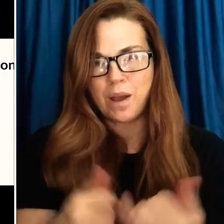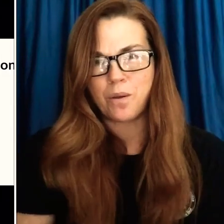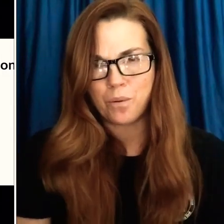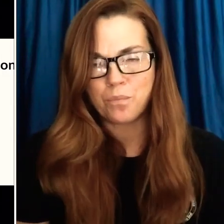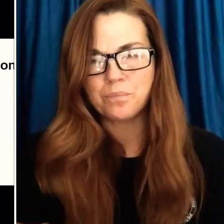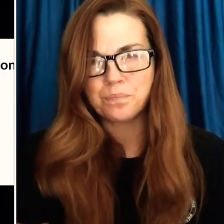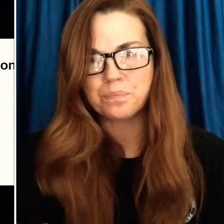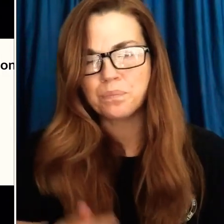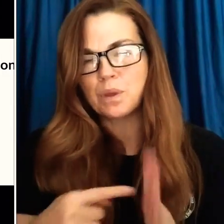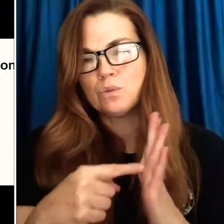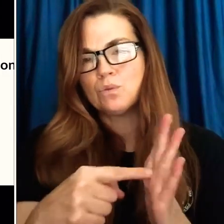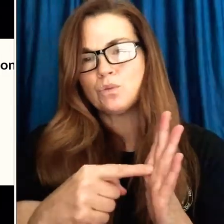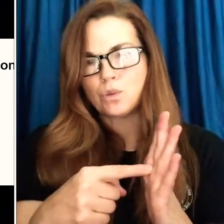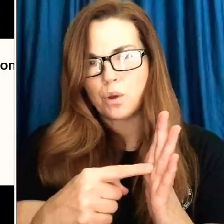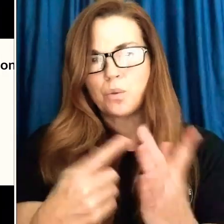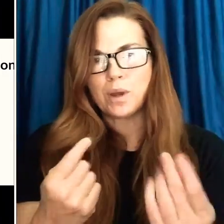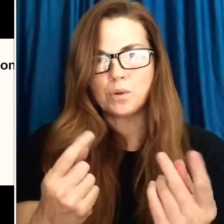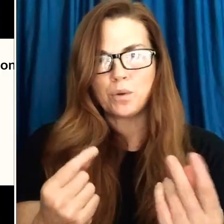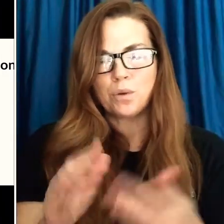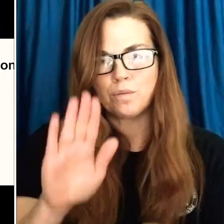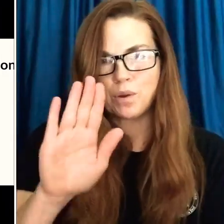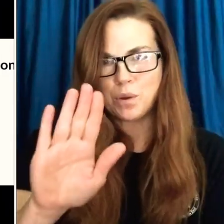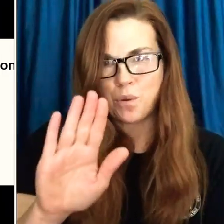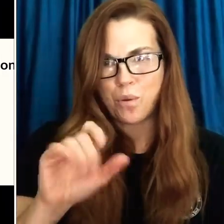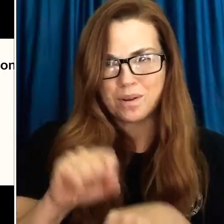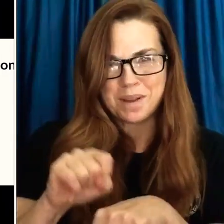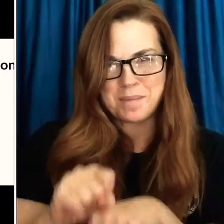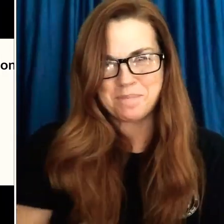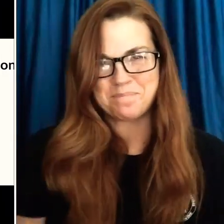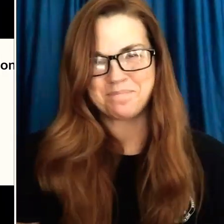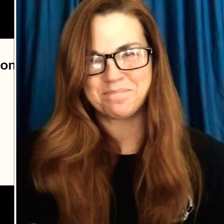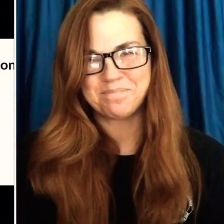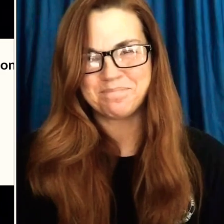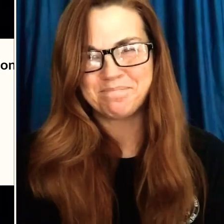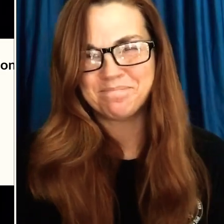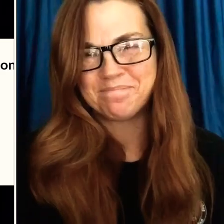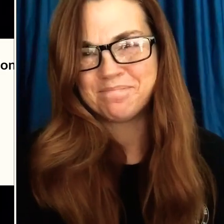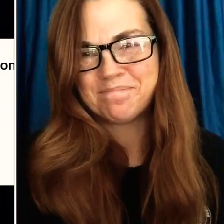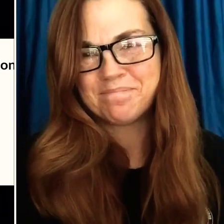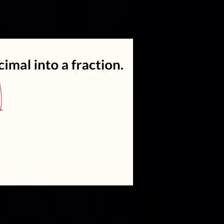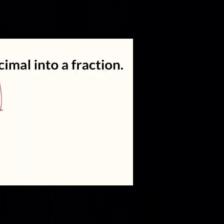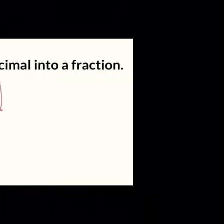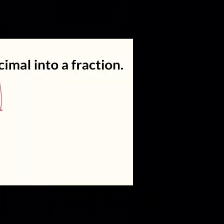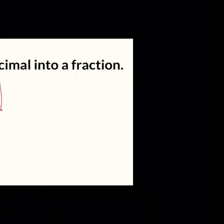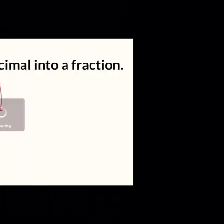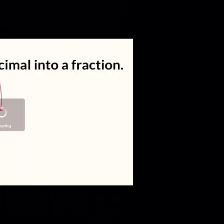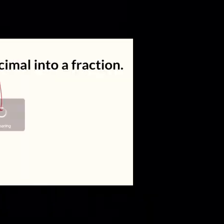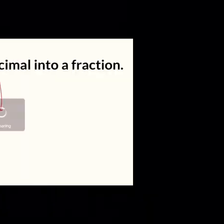Schoology to show you what I want you to do for today's assignment.